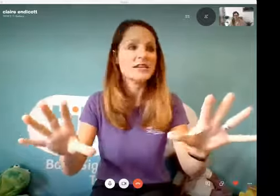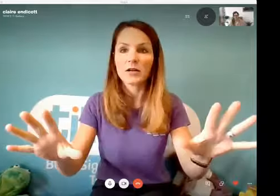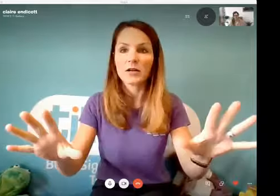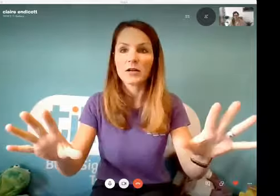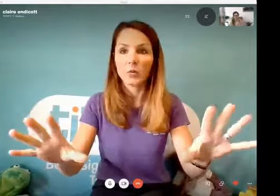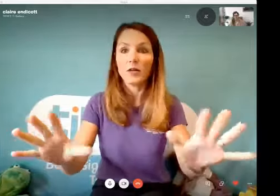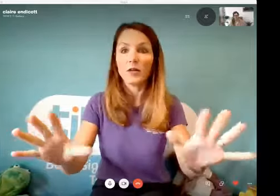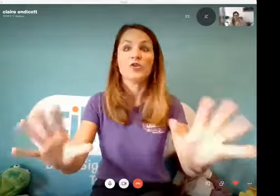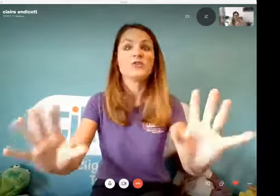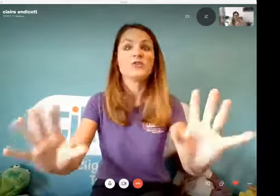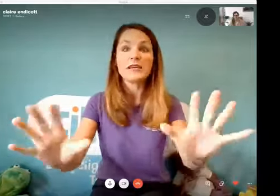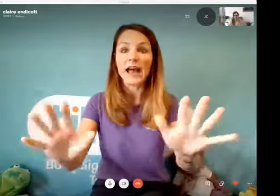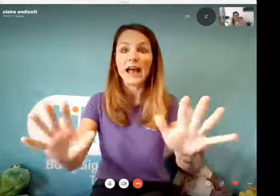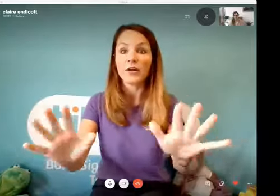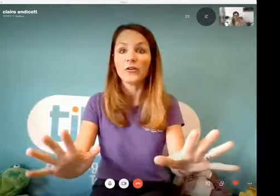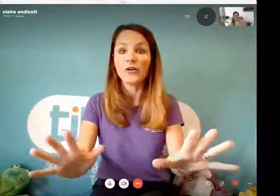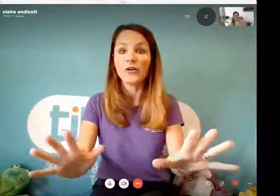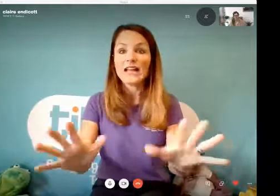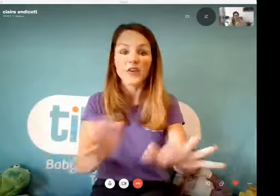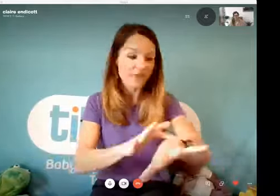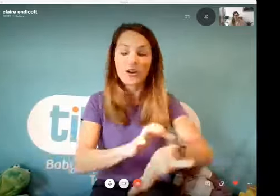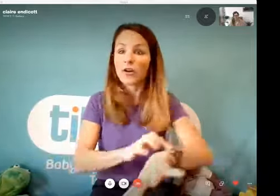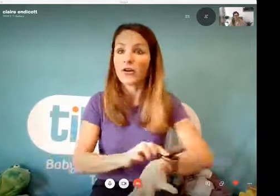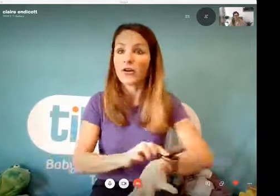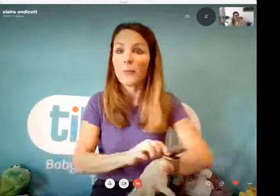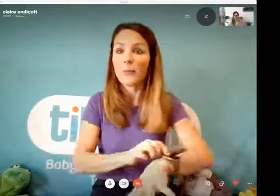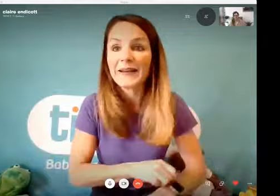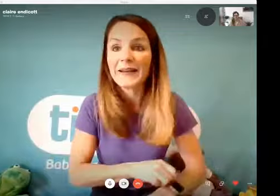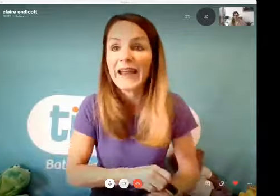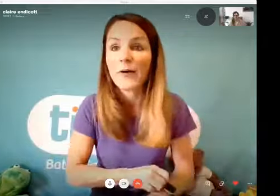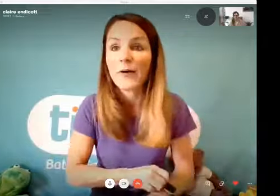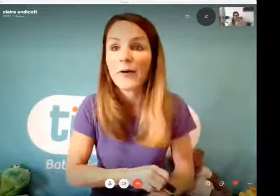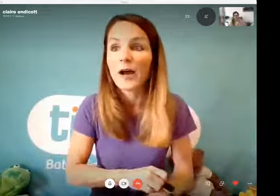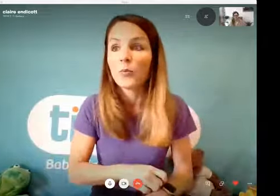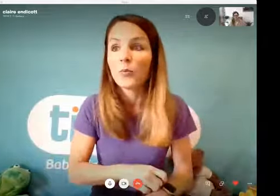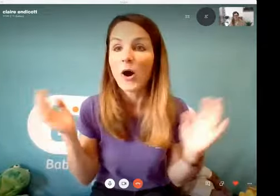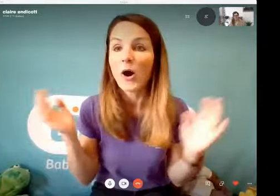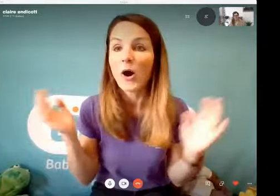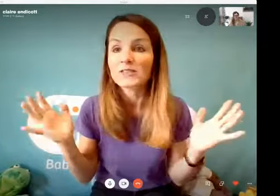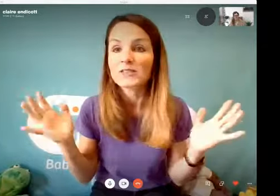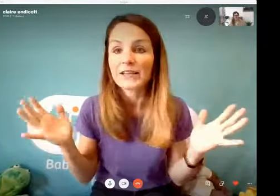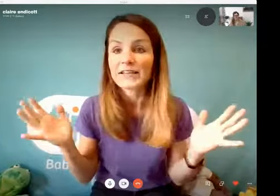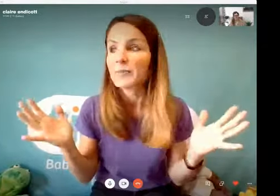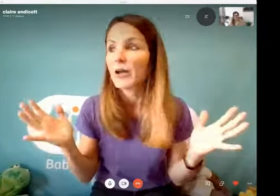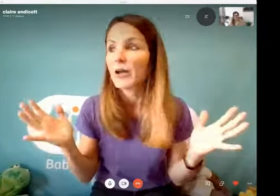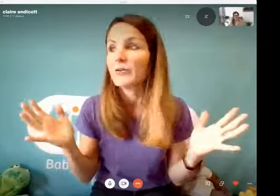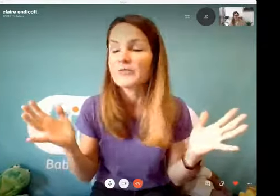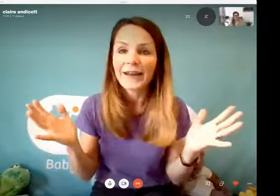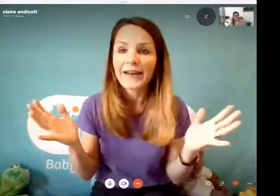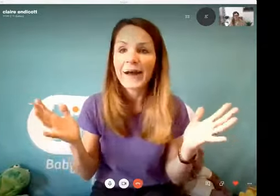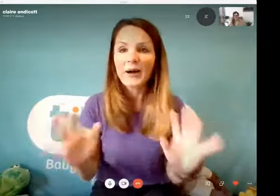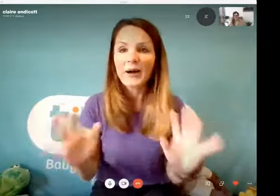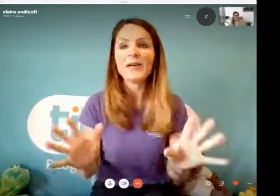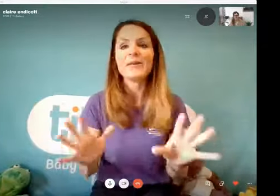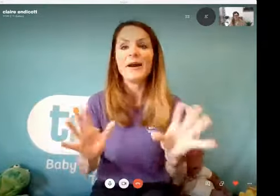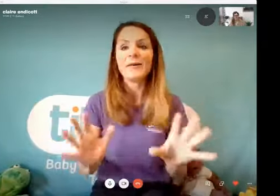what routine? Hang on, it's 5 o'clock. If I put you to bed now, the whole world's going to explode. But I went with it, and I